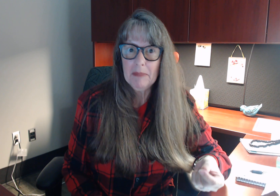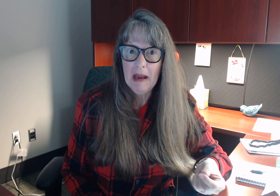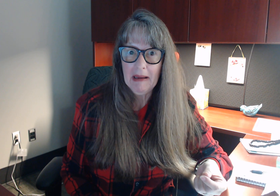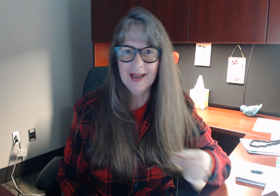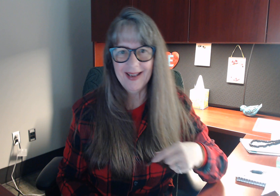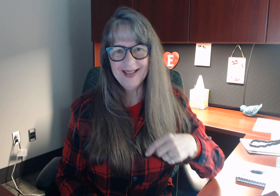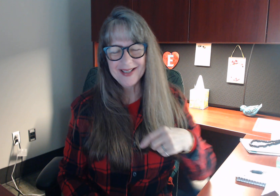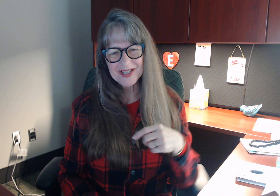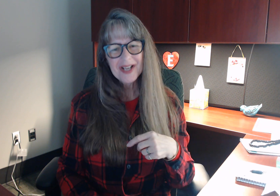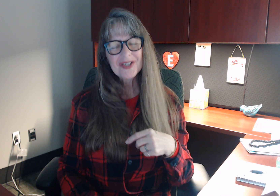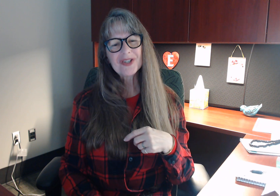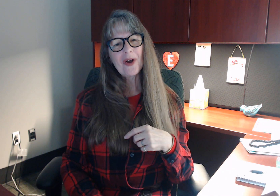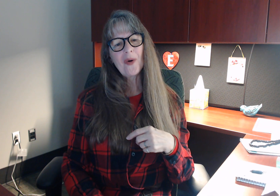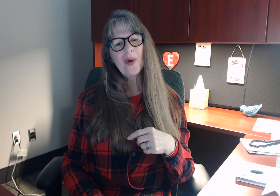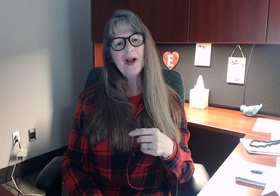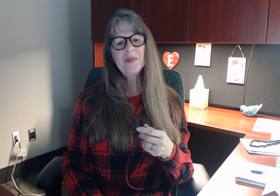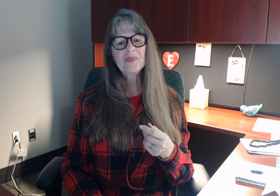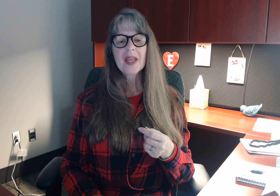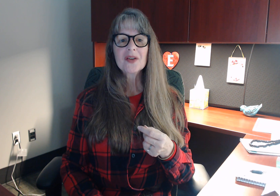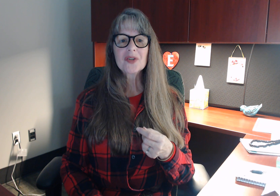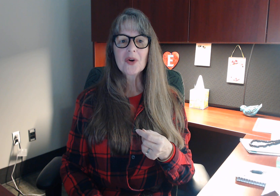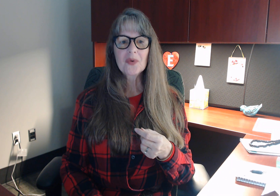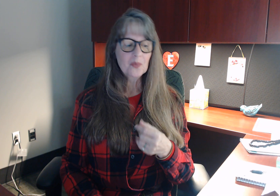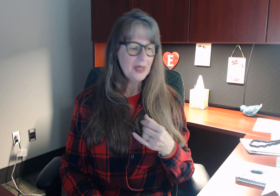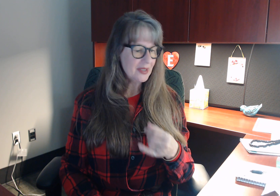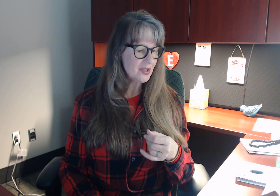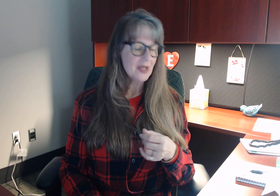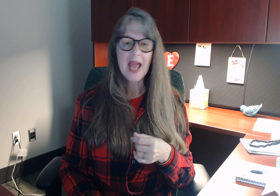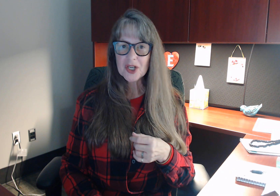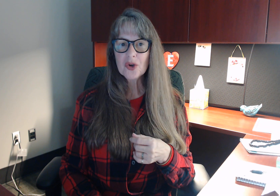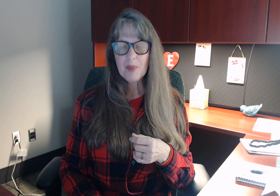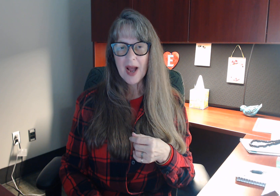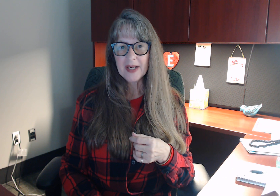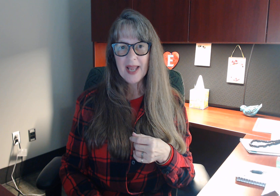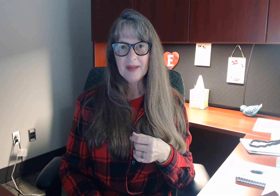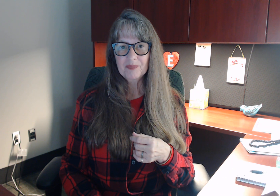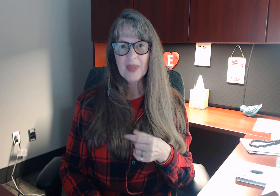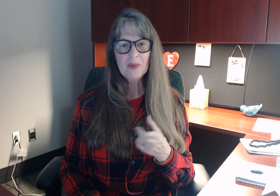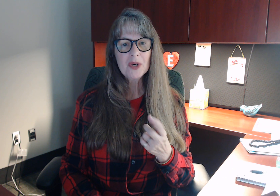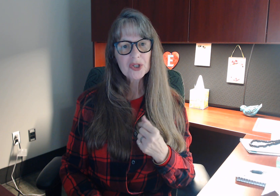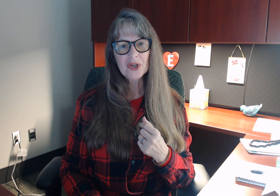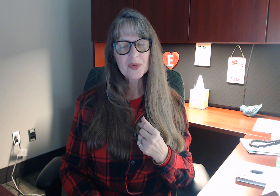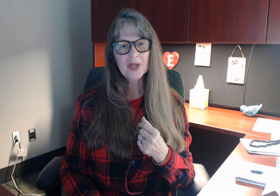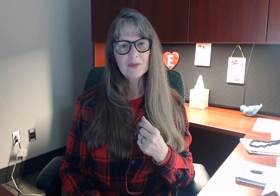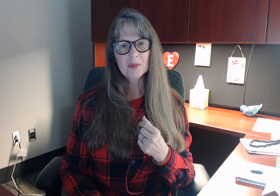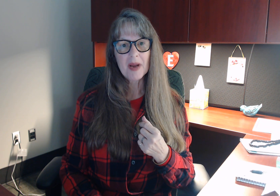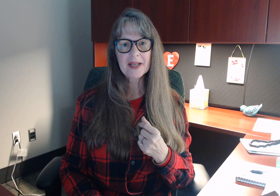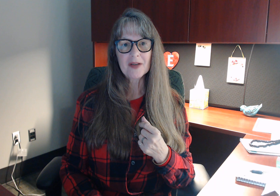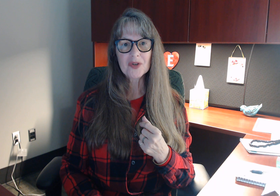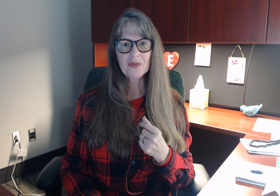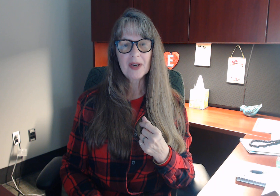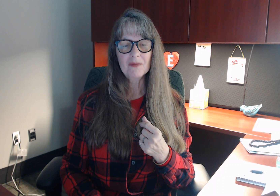pie. so, so it's National Pie Day, and we should know the sign for pie because I've shown that in food.